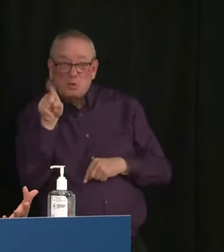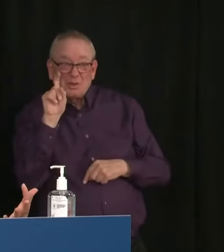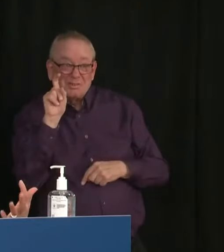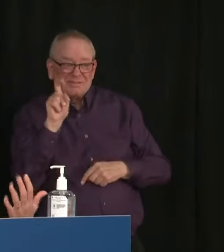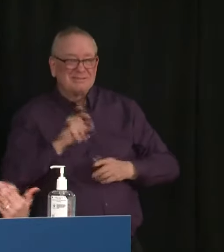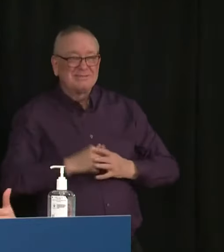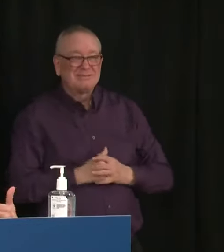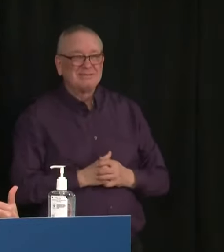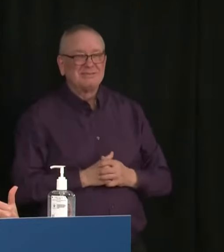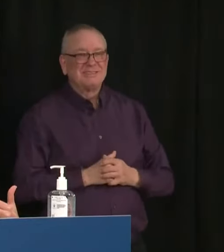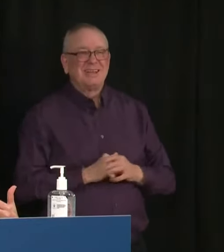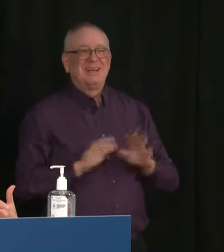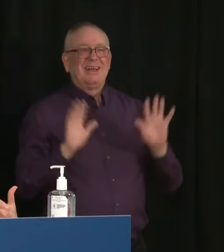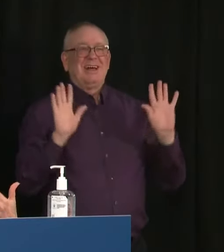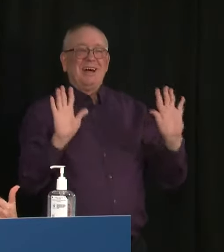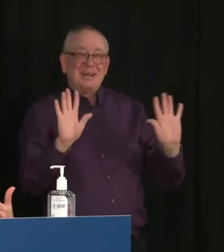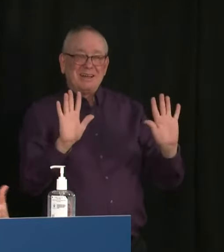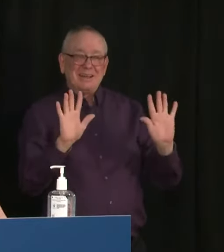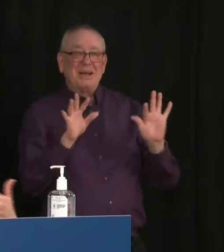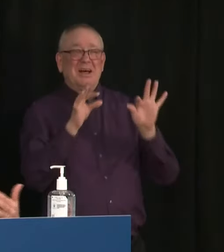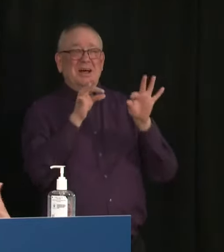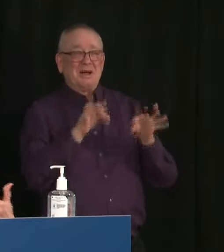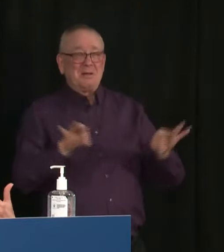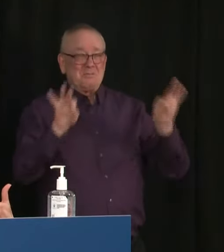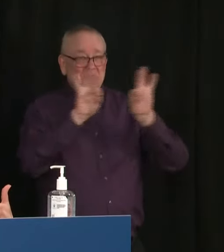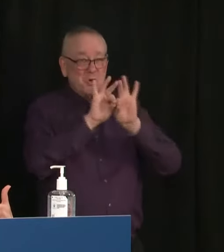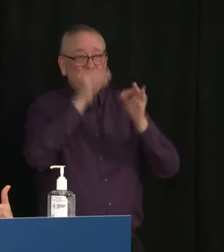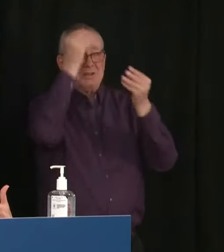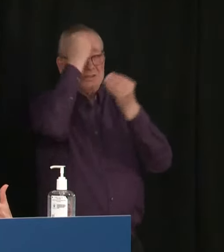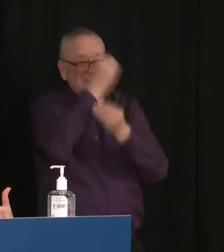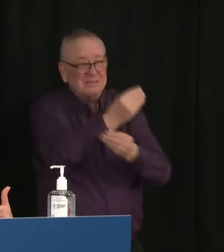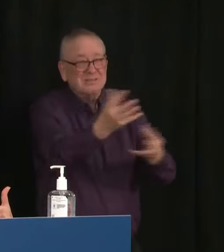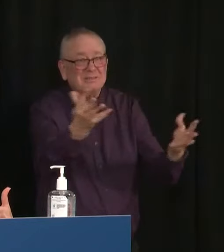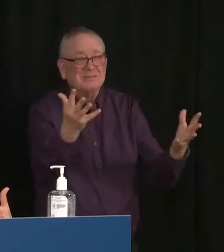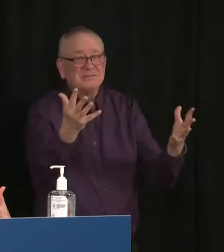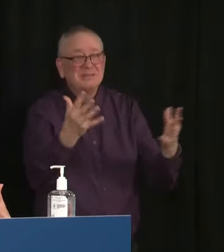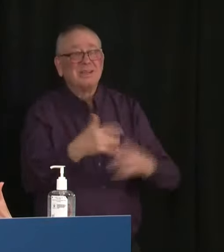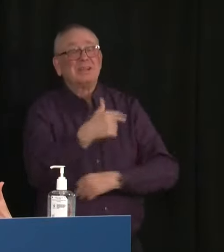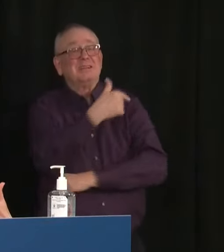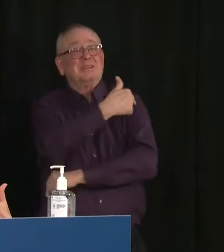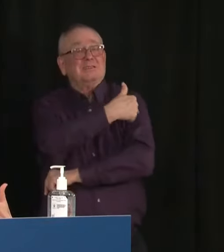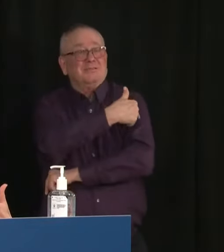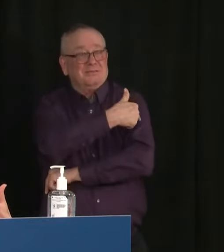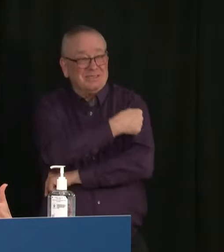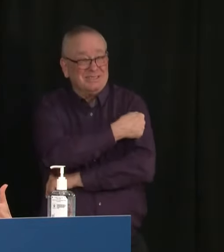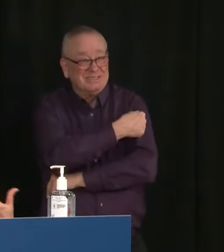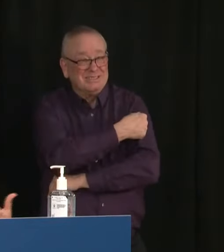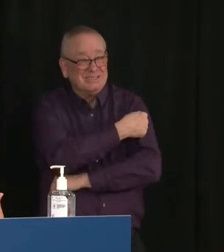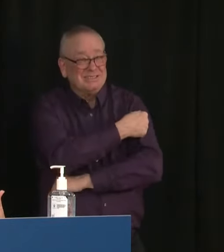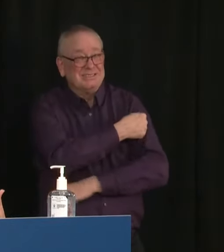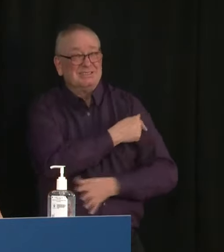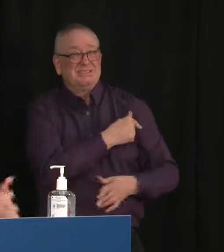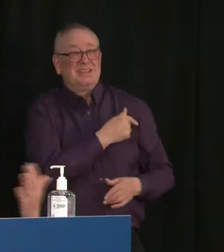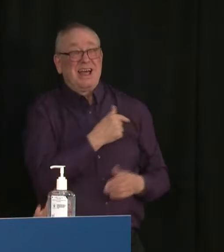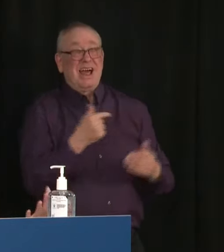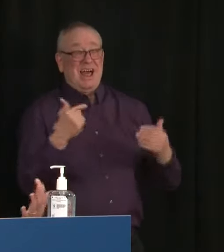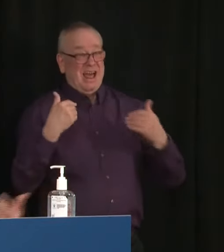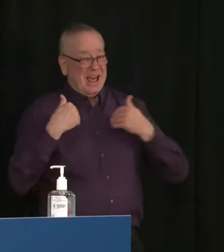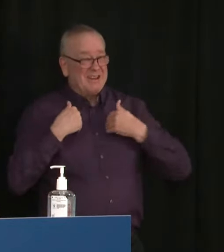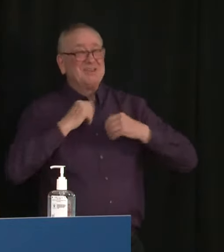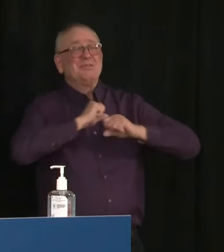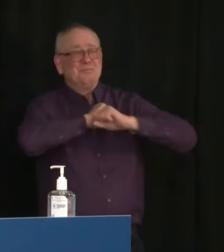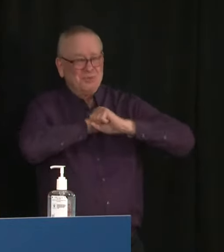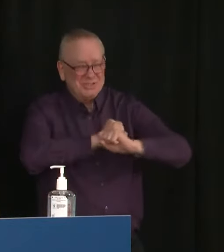planning, because again, we do know that there is some level of protection that is conferred. It is not equivalent